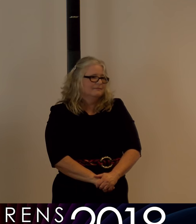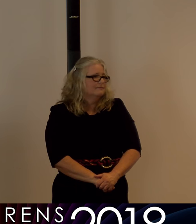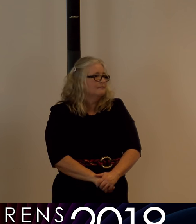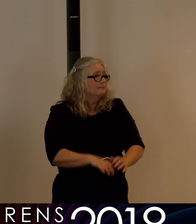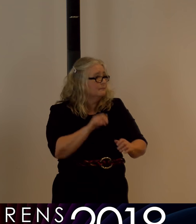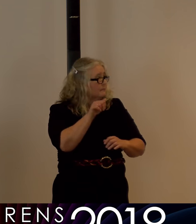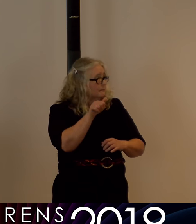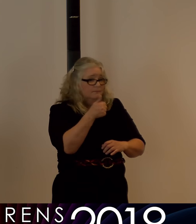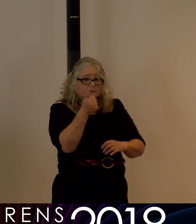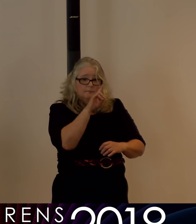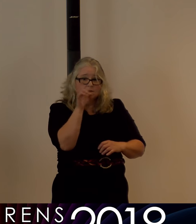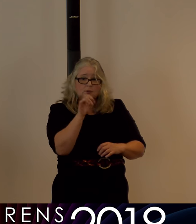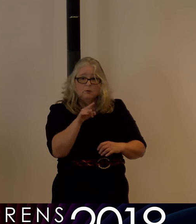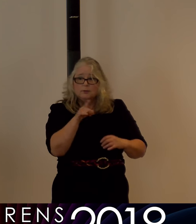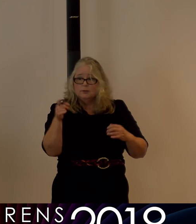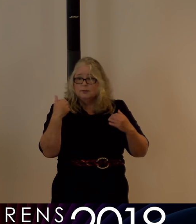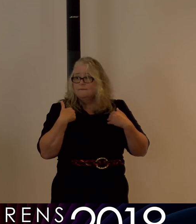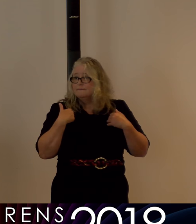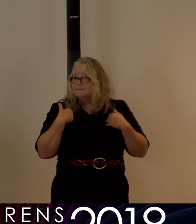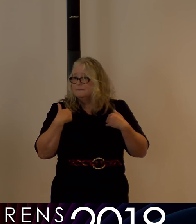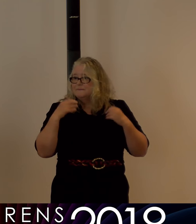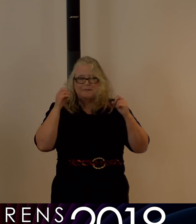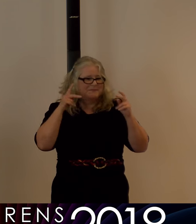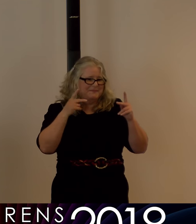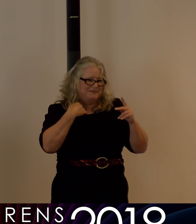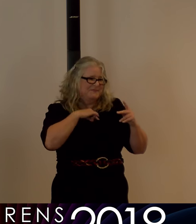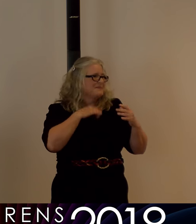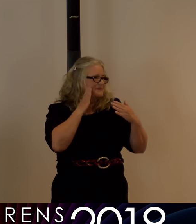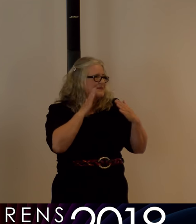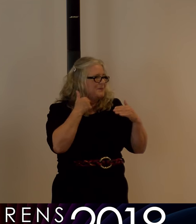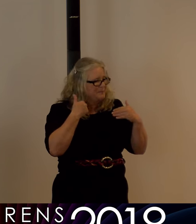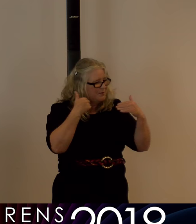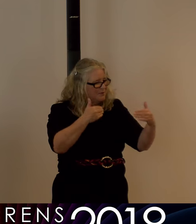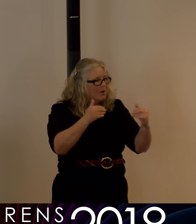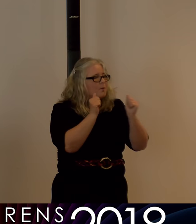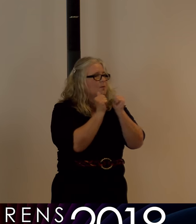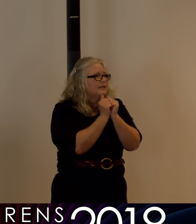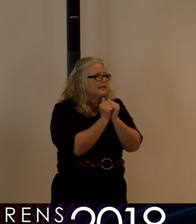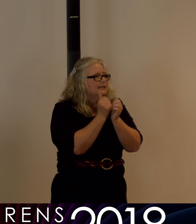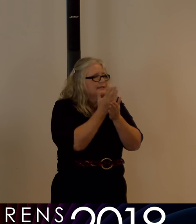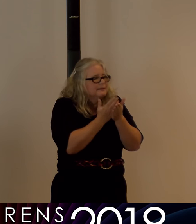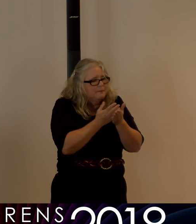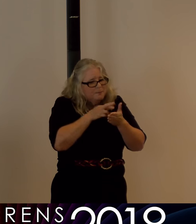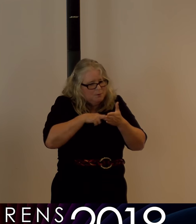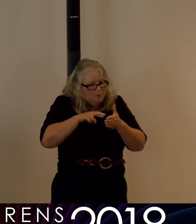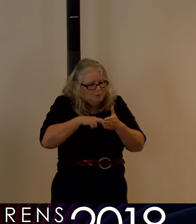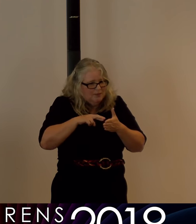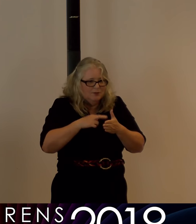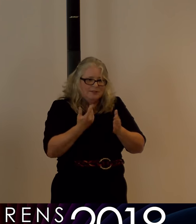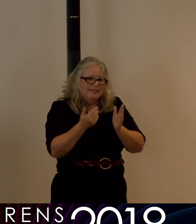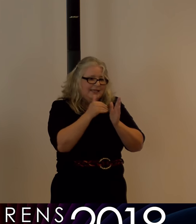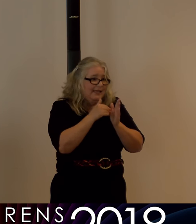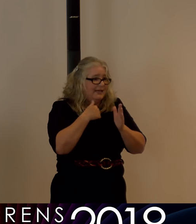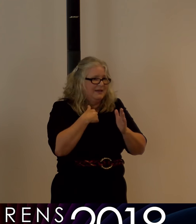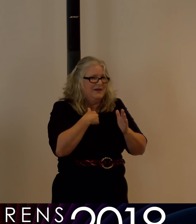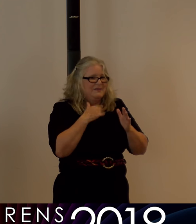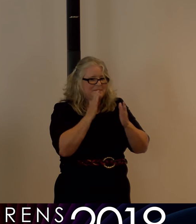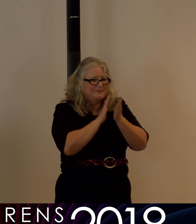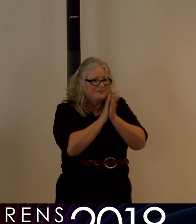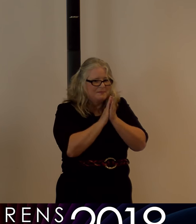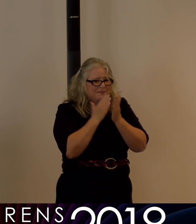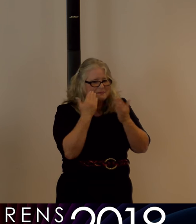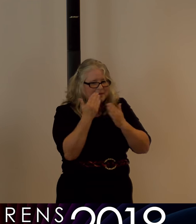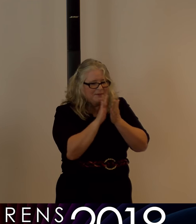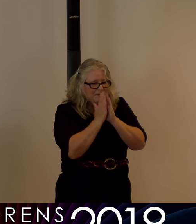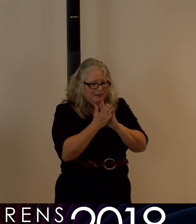Any other questions? Okay, let's move on to some of the research. And again, I may get excited and off track here, so if